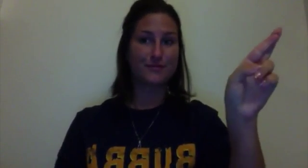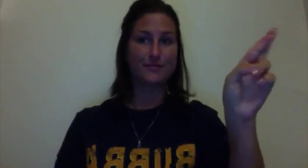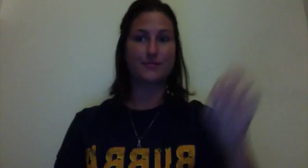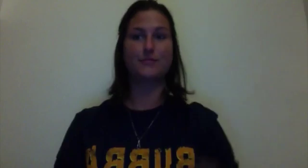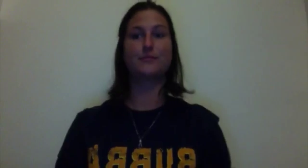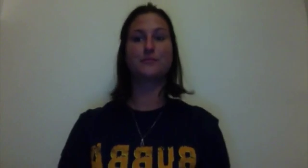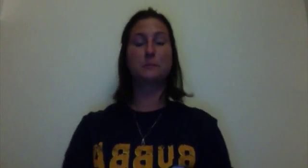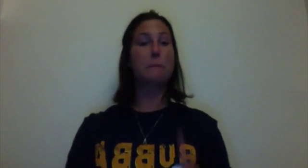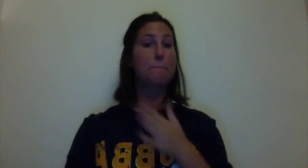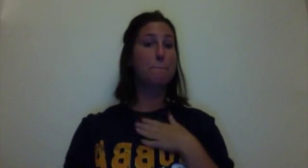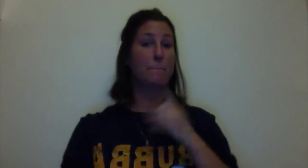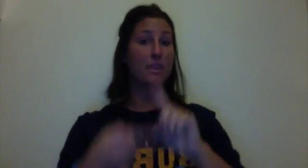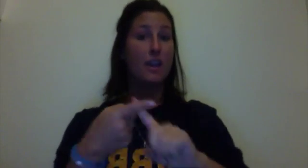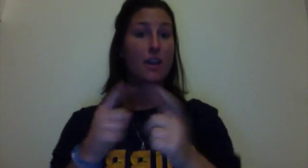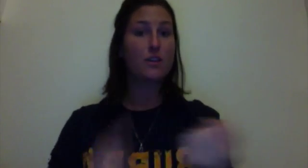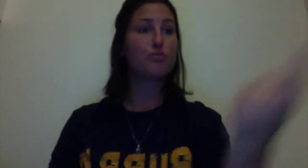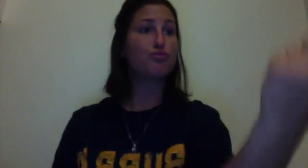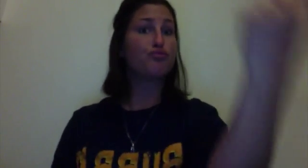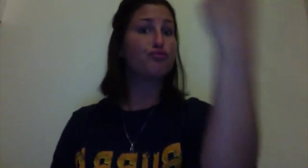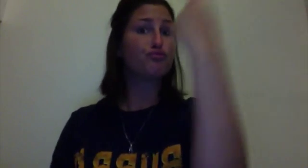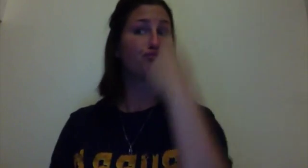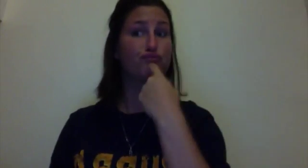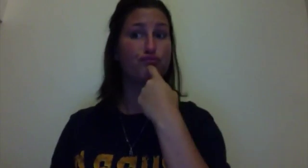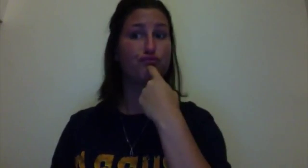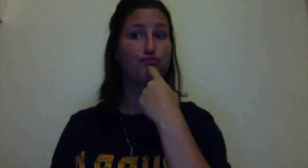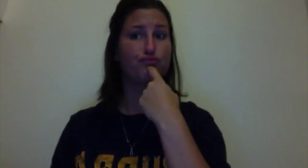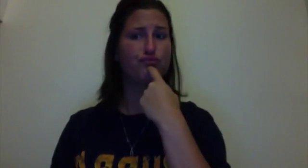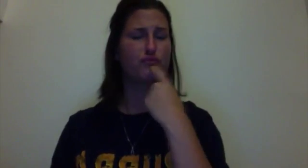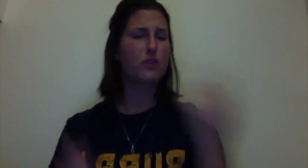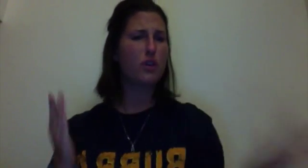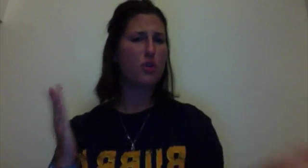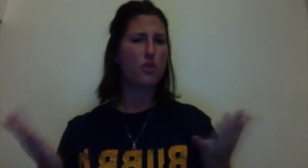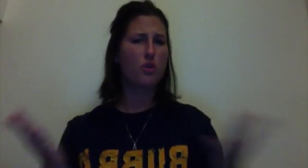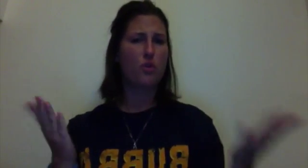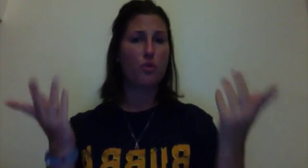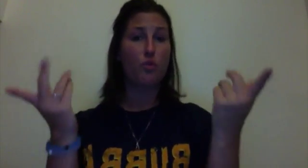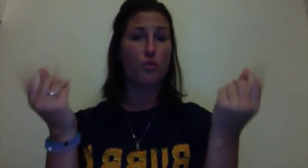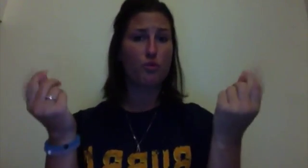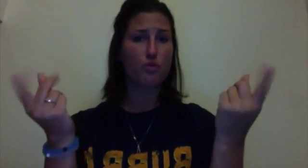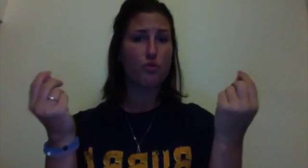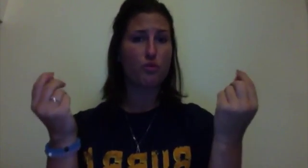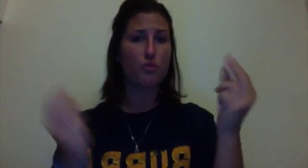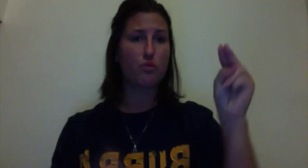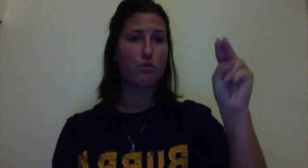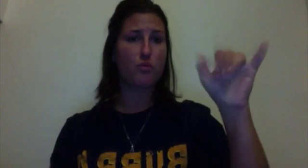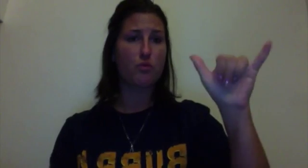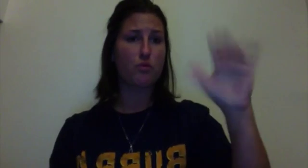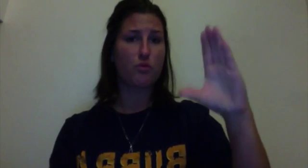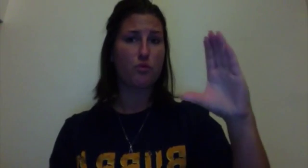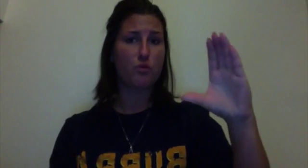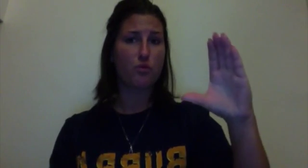deaf has a different culture than someone who is hearing, even if they were both born and raised in America.